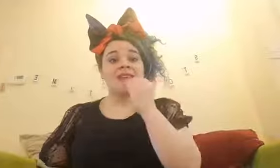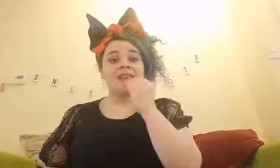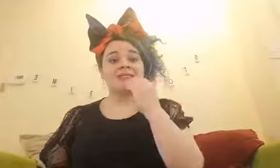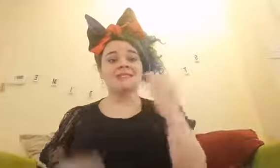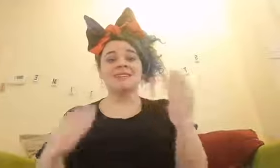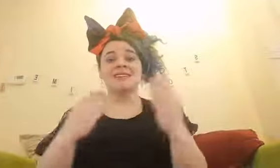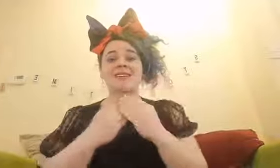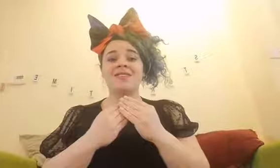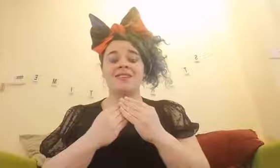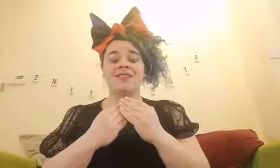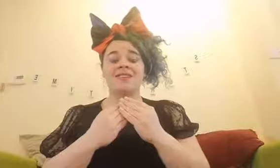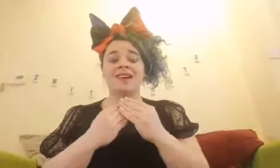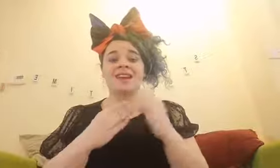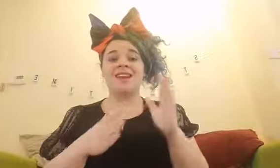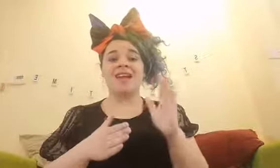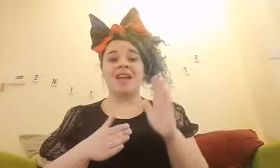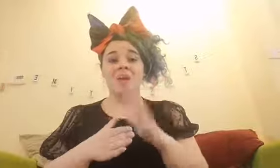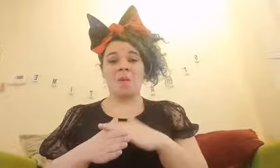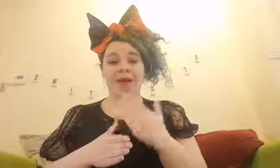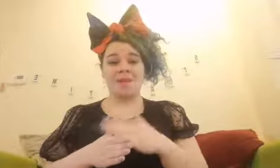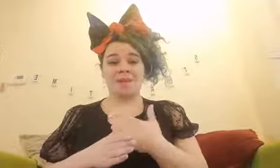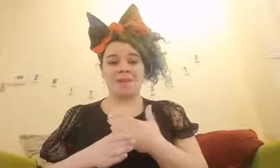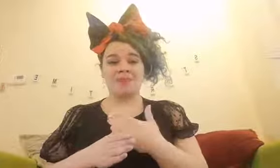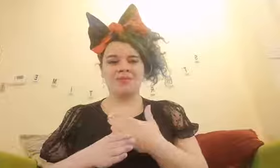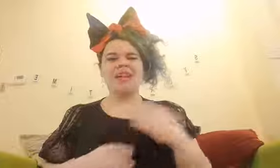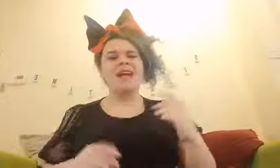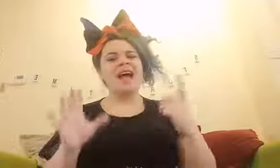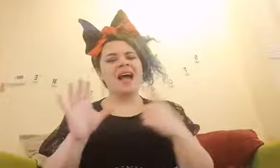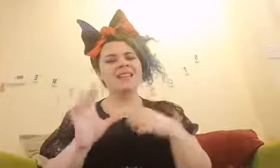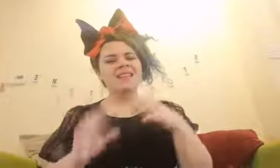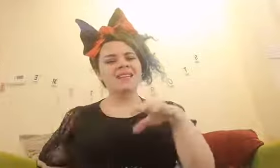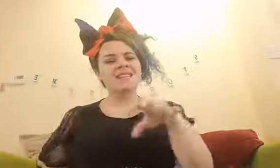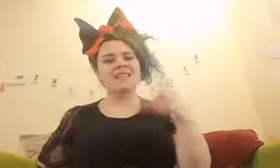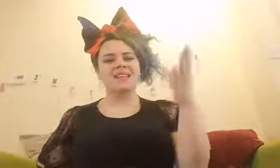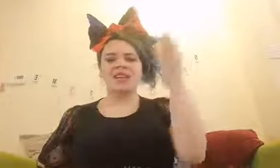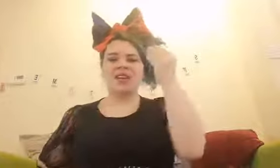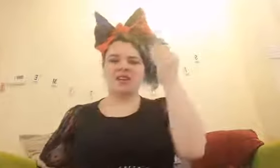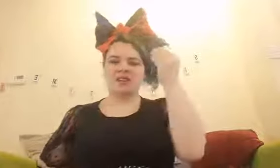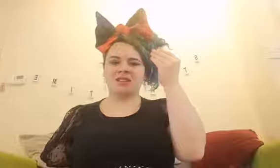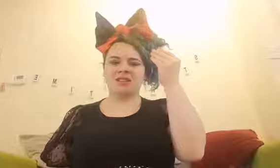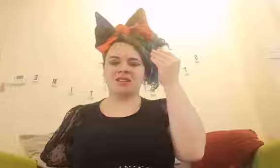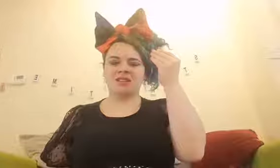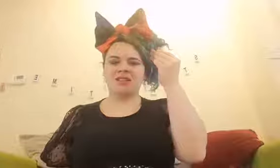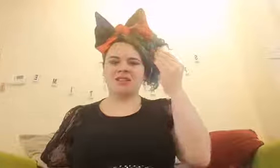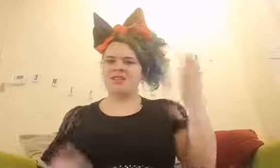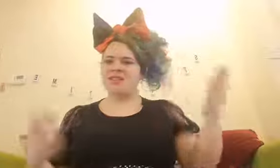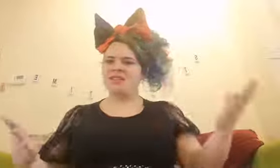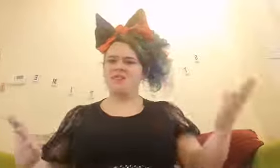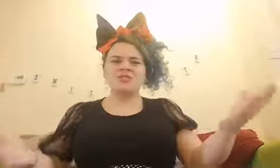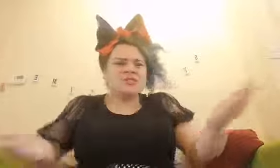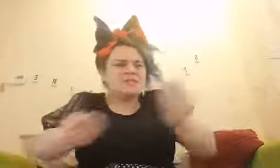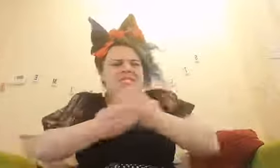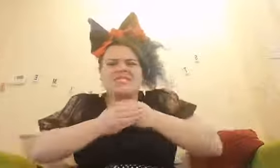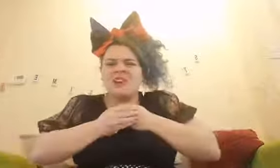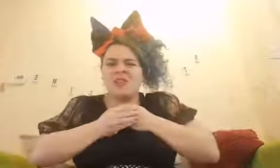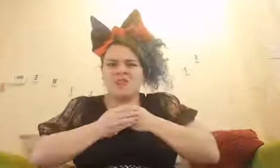ate together and they were happy. And Anansi learned that you shouldn't be